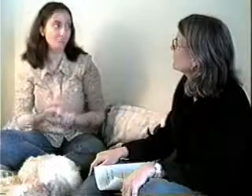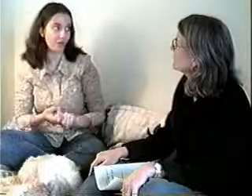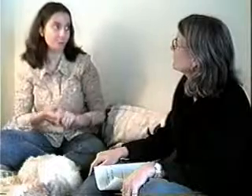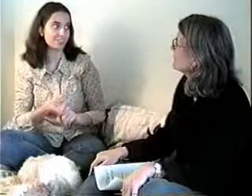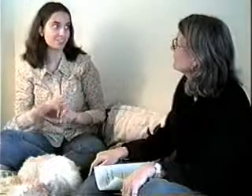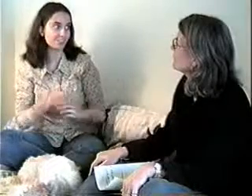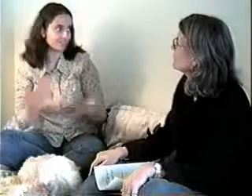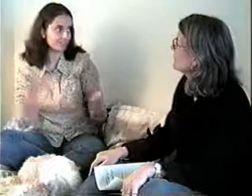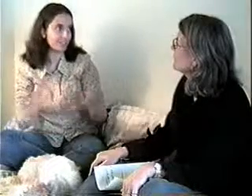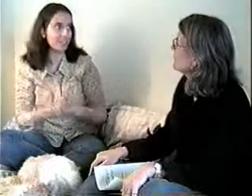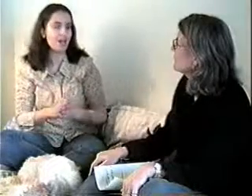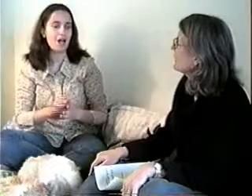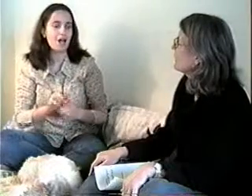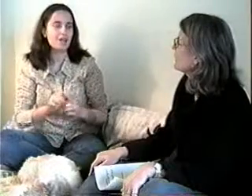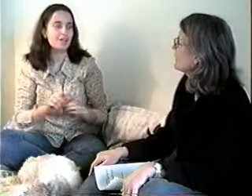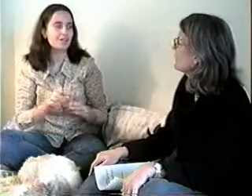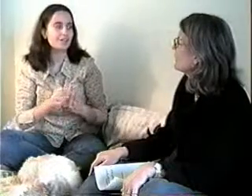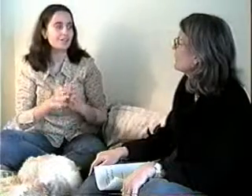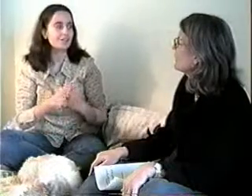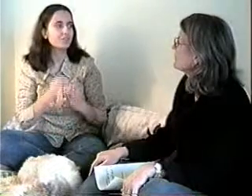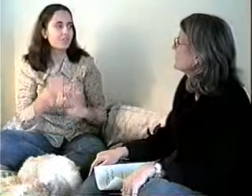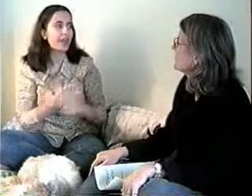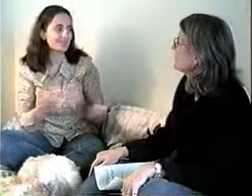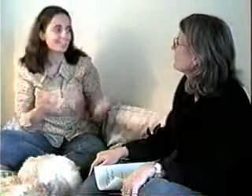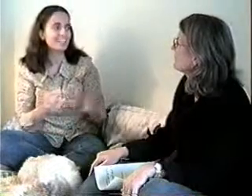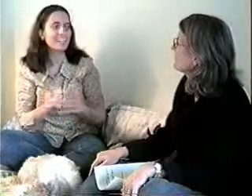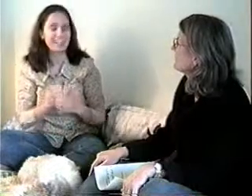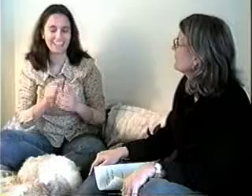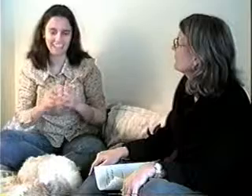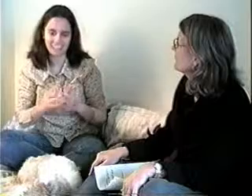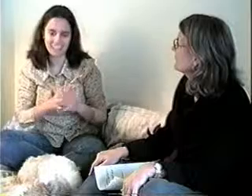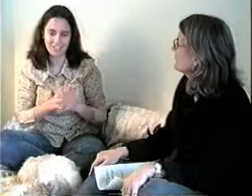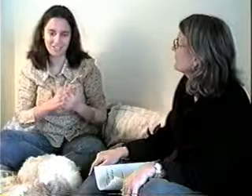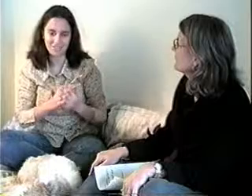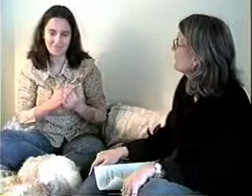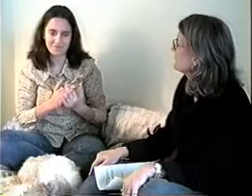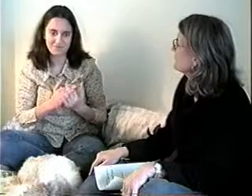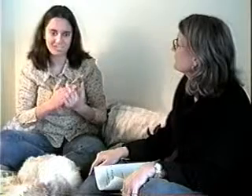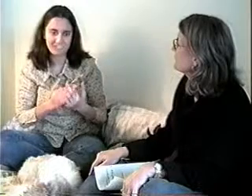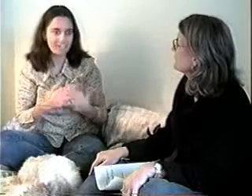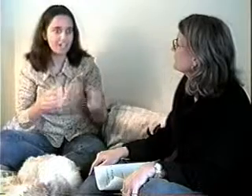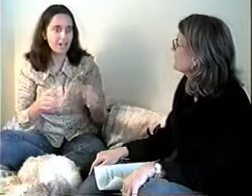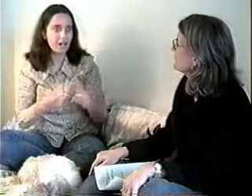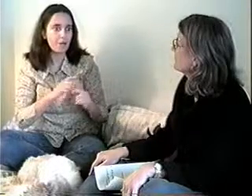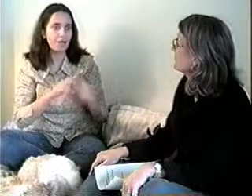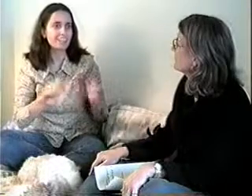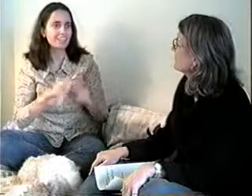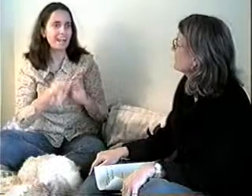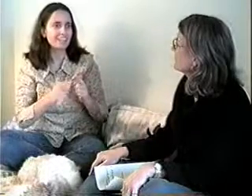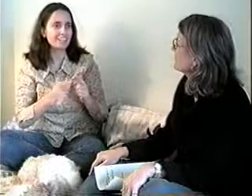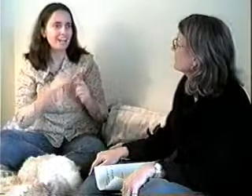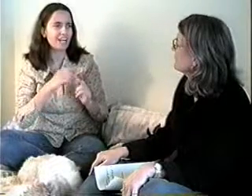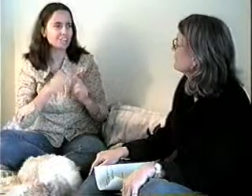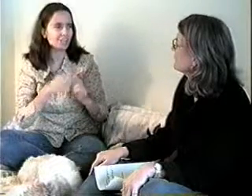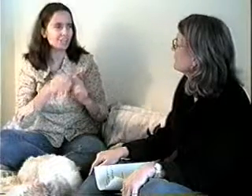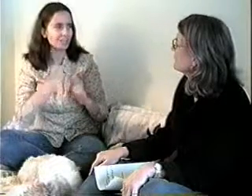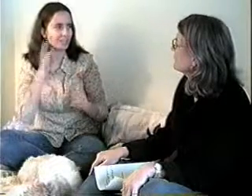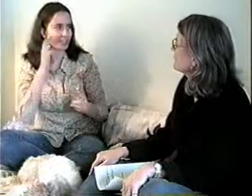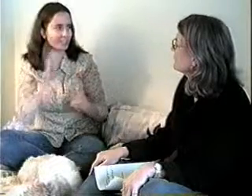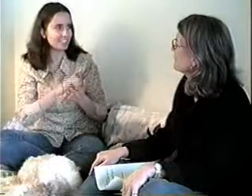advice. Thinking they were your good friends. Right. And then, um, but then, I started to realize